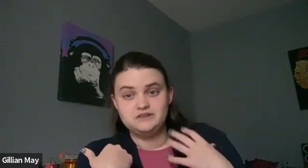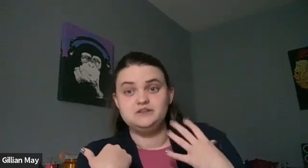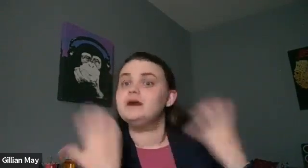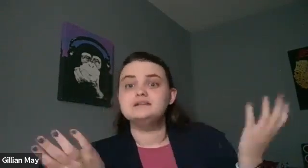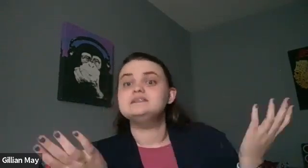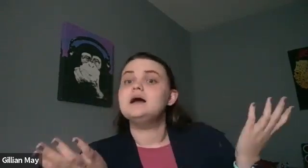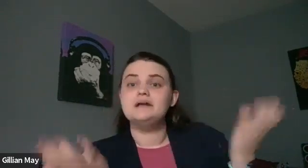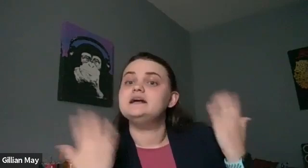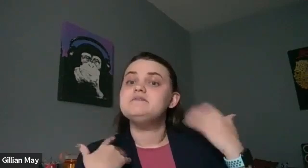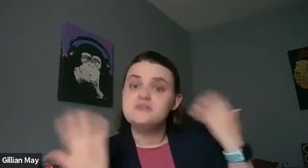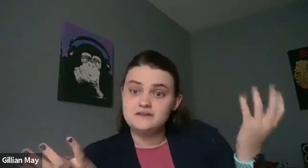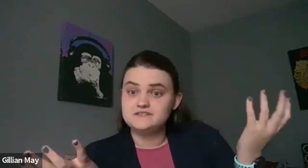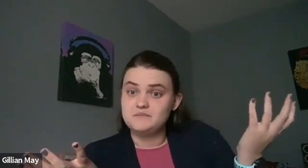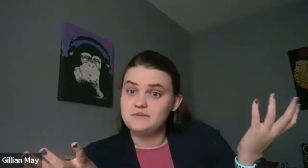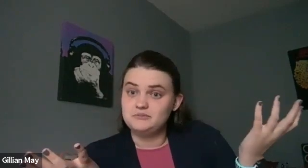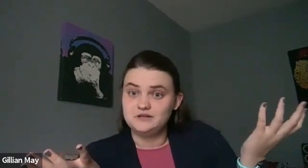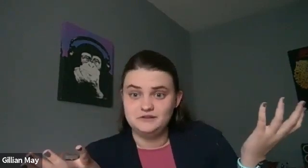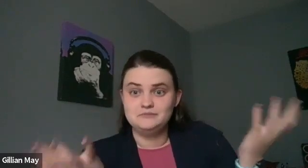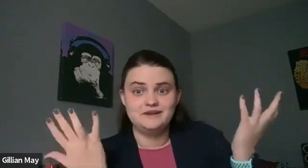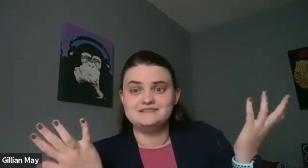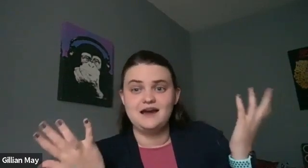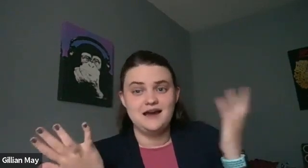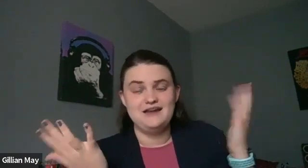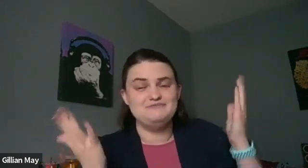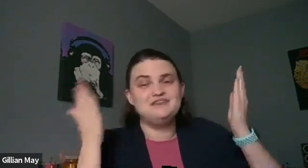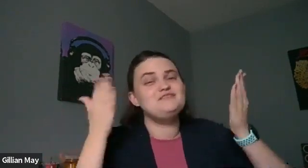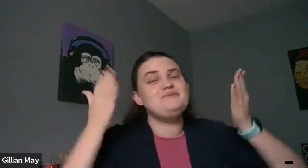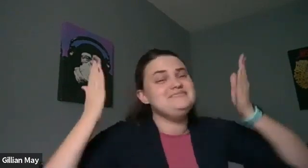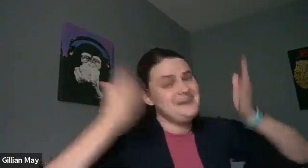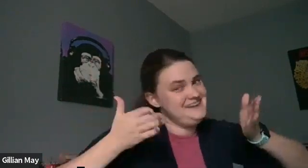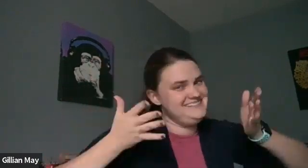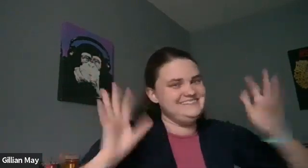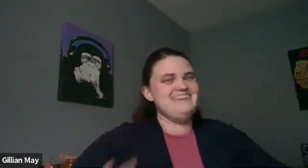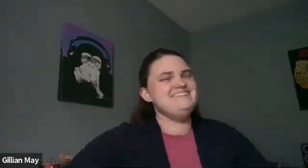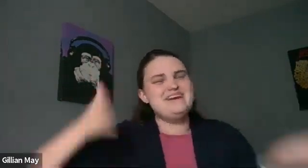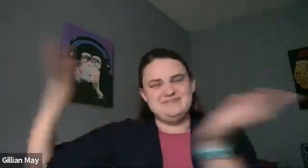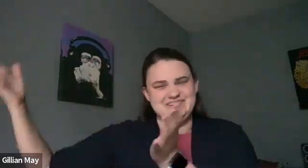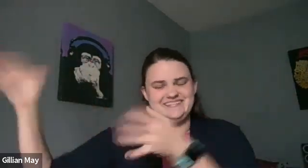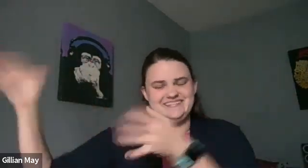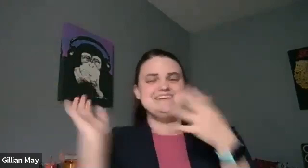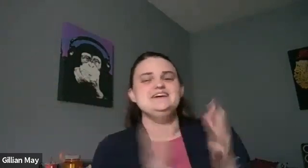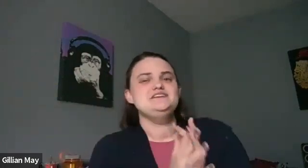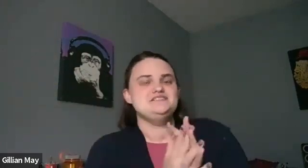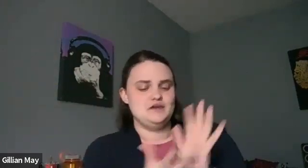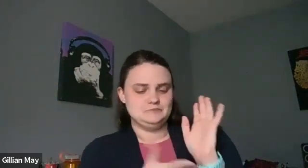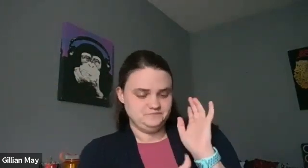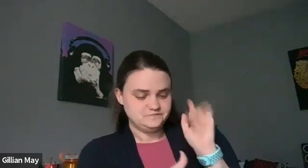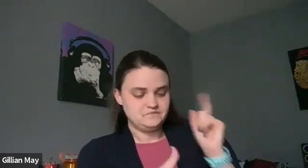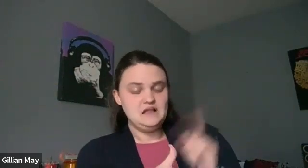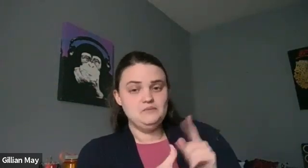do. And honestly, I might not even think of some that people can do, because I am thinking of the ones I do, not what everyone does. So I'm going to